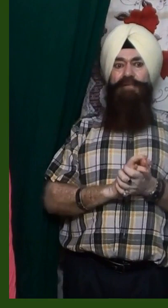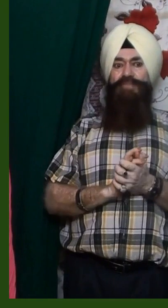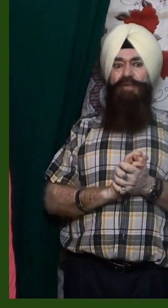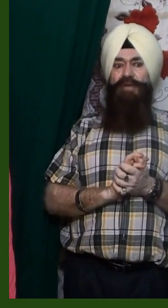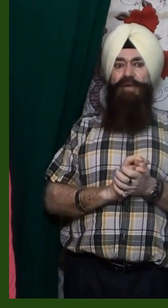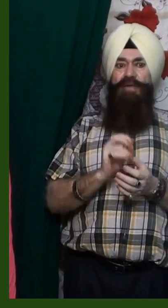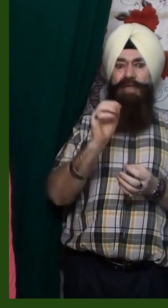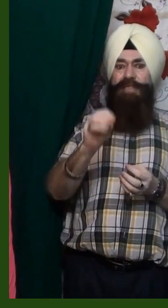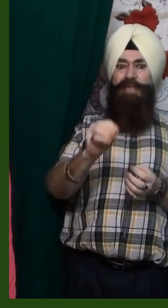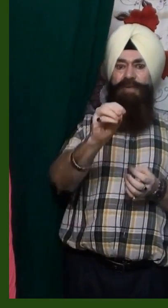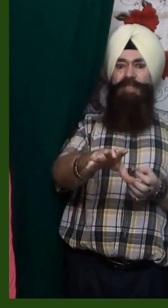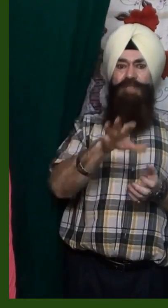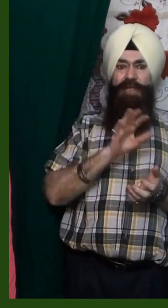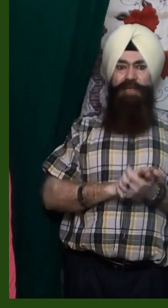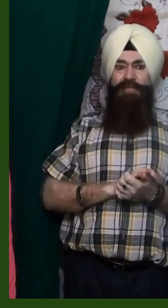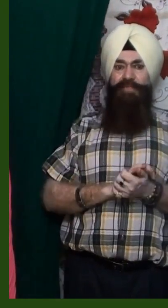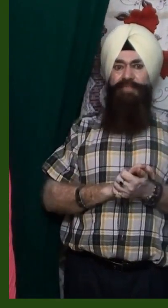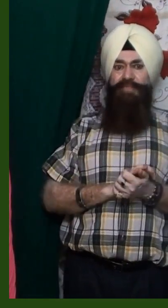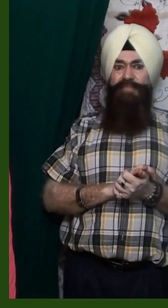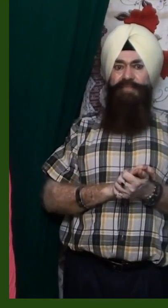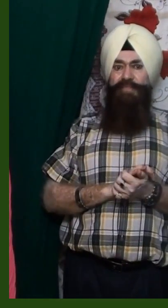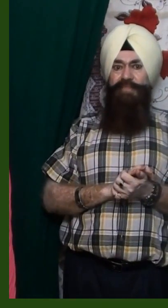be simple. You are sitting on a chair,